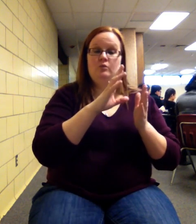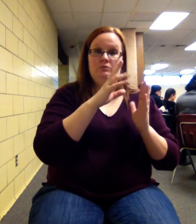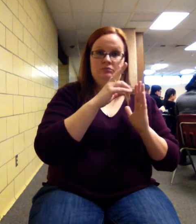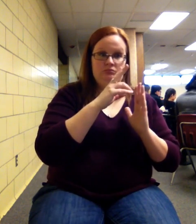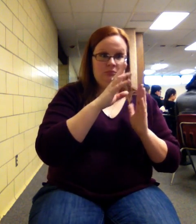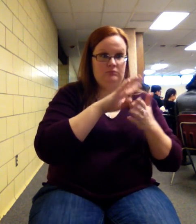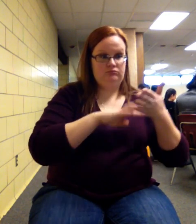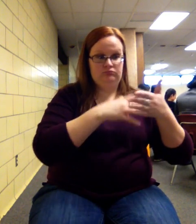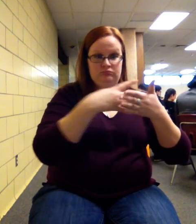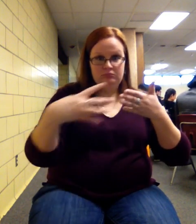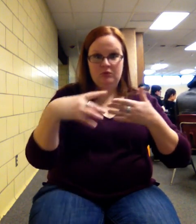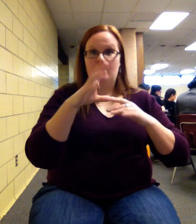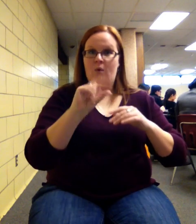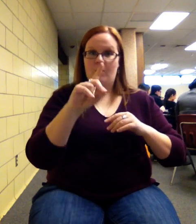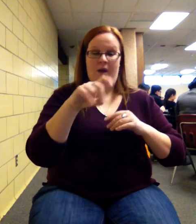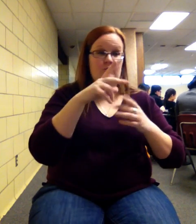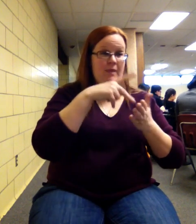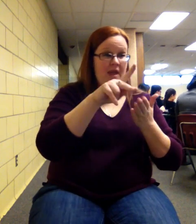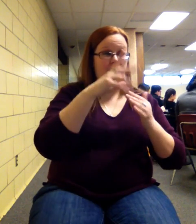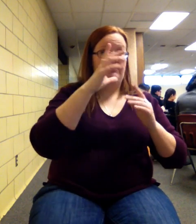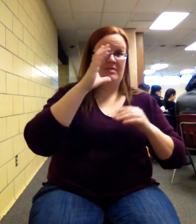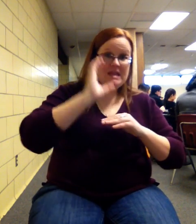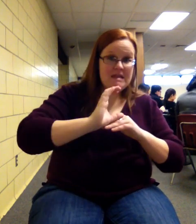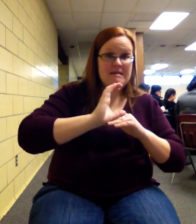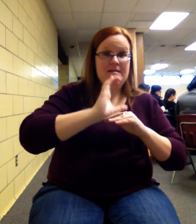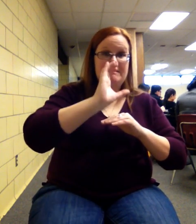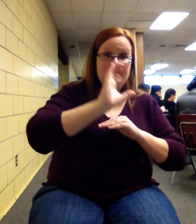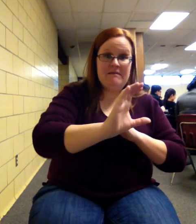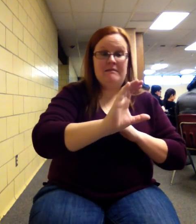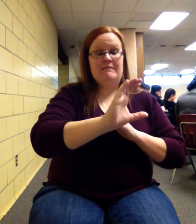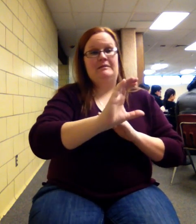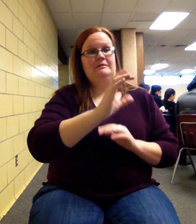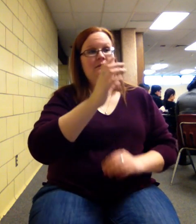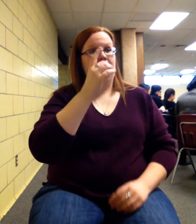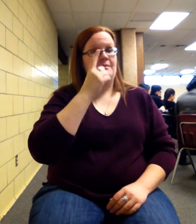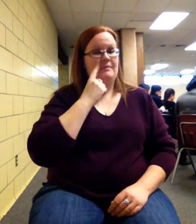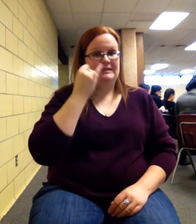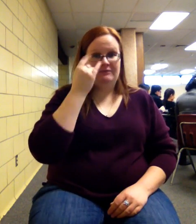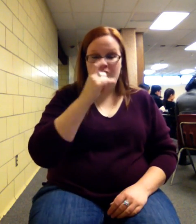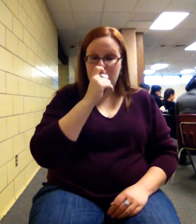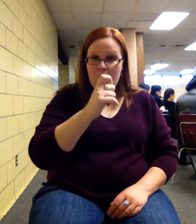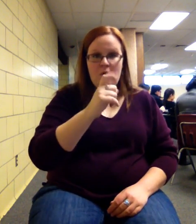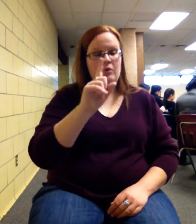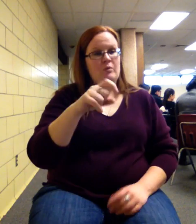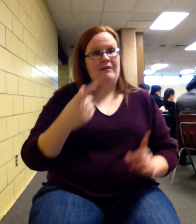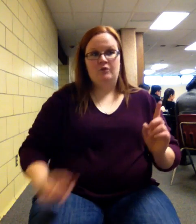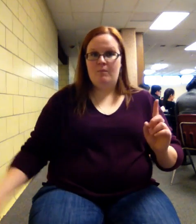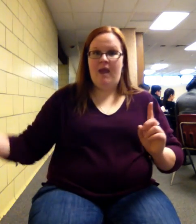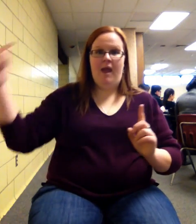off so it wouldn't trigger any interest. And I told her, send your payments in like 12 days early or something like that so it's never late, so you never get a